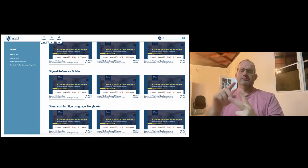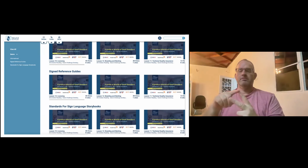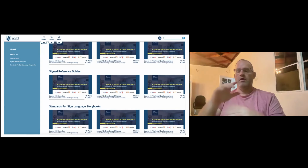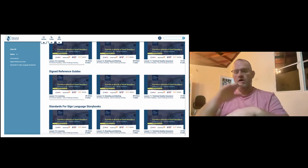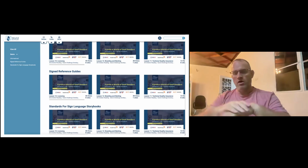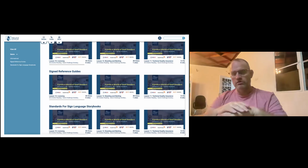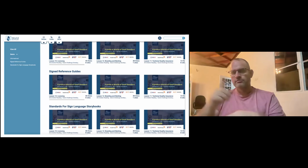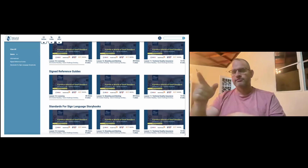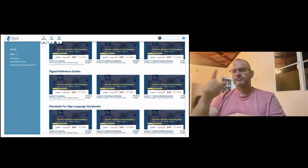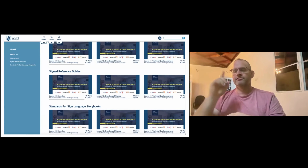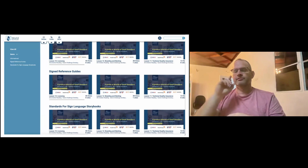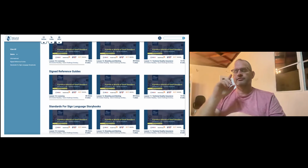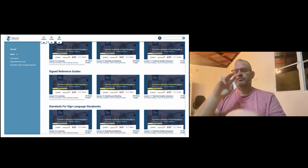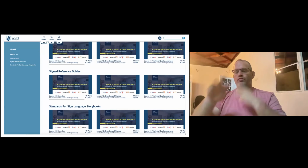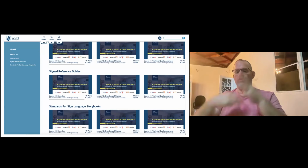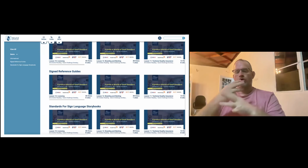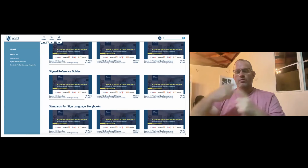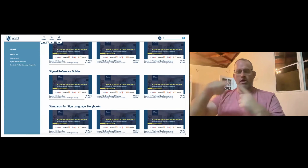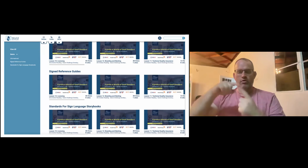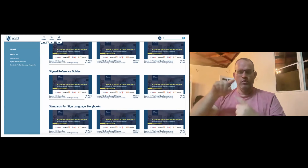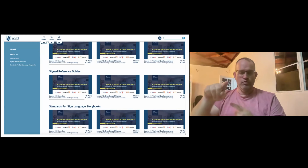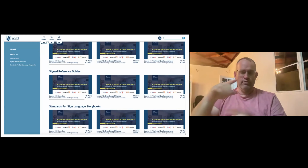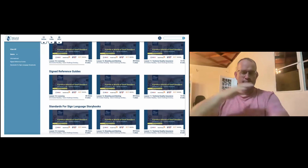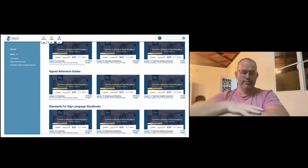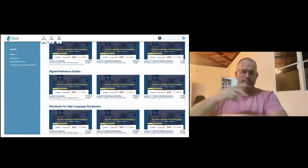They do have voiceover options as well.